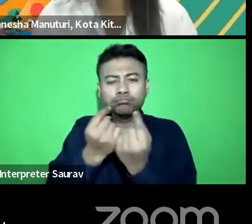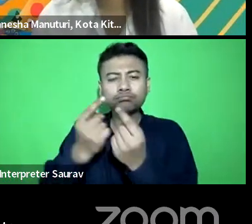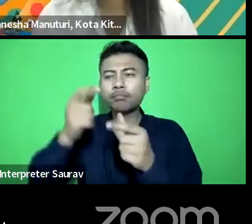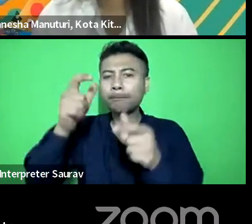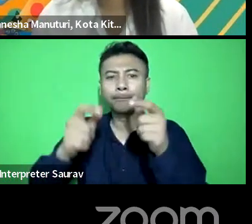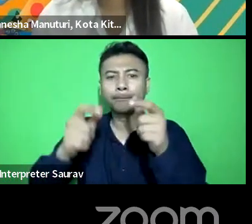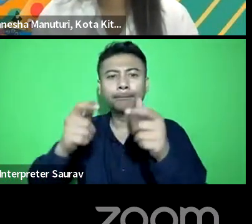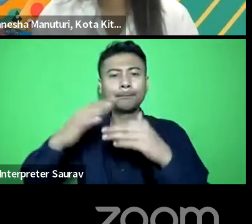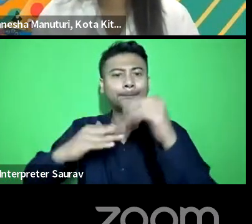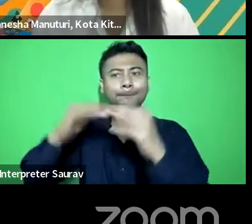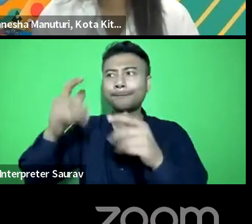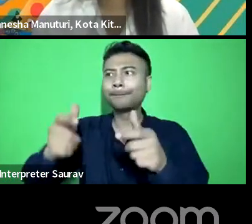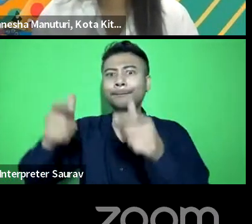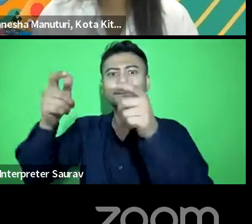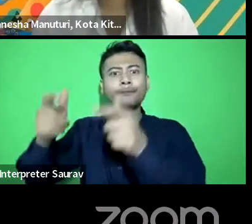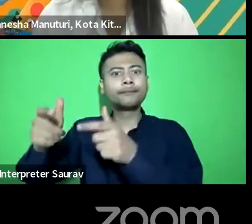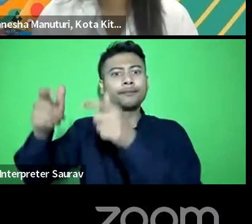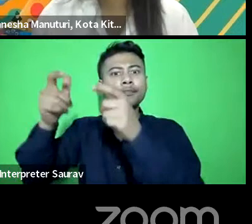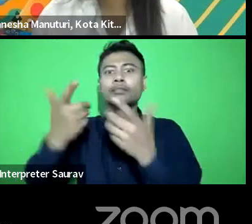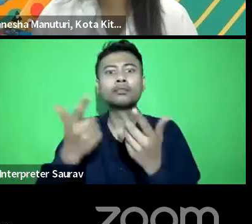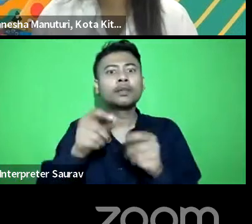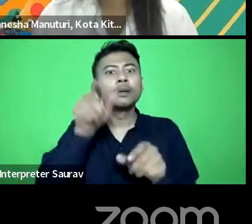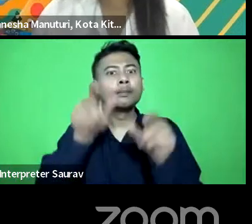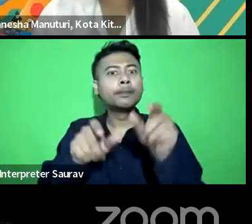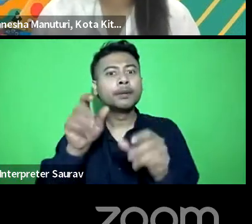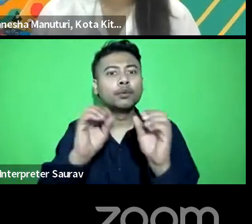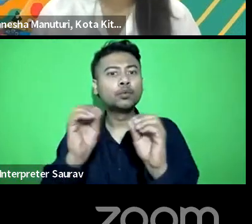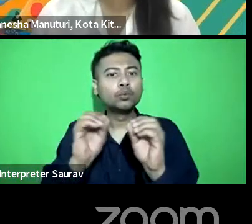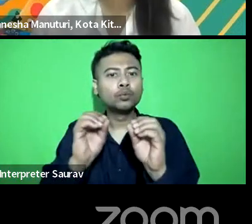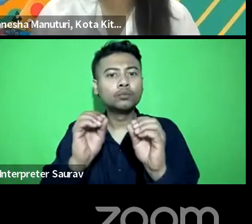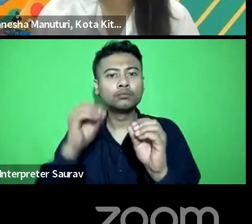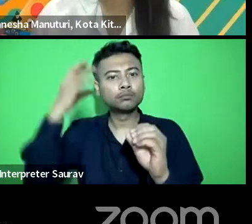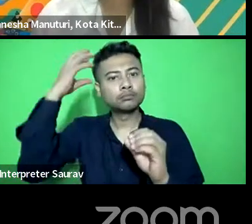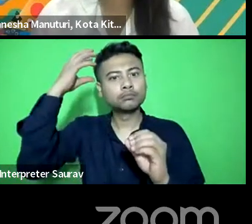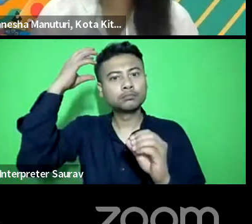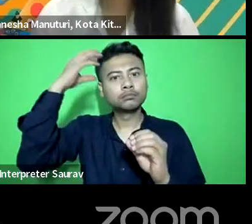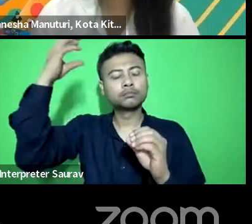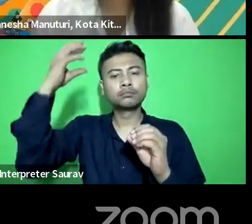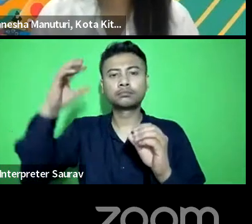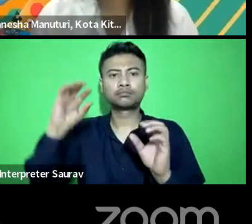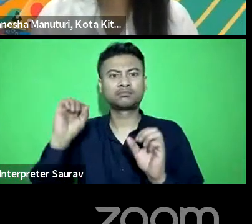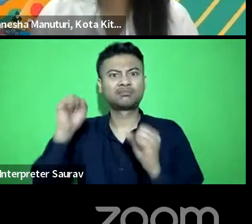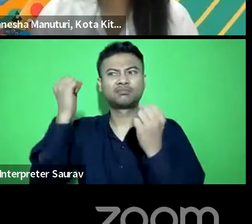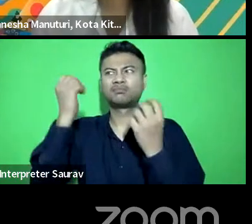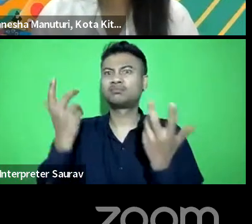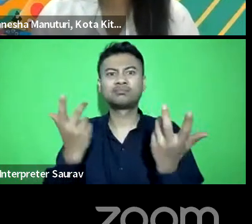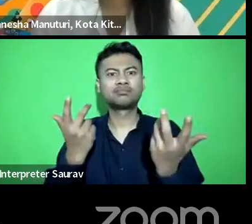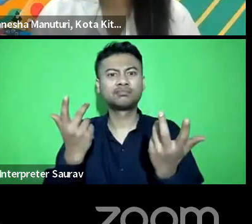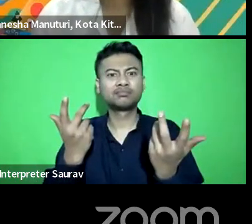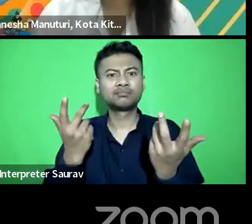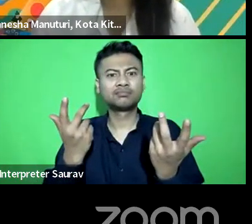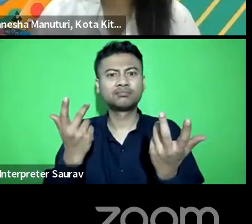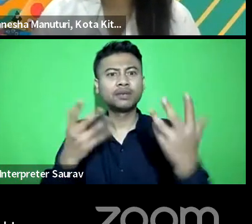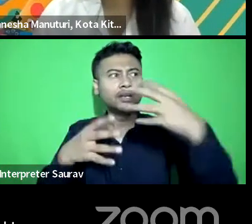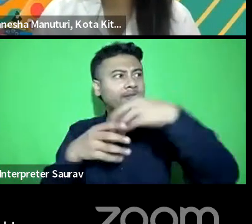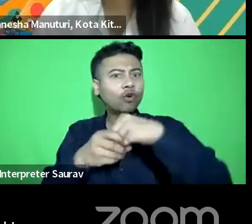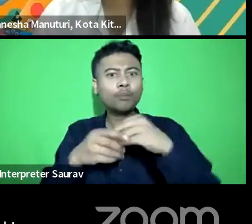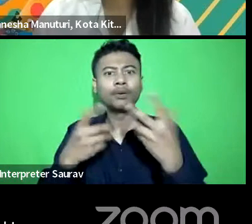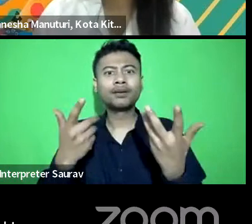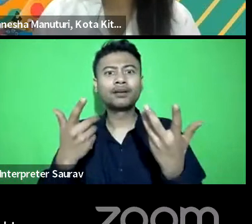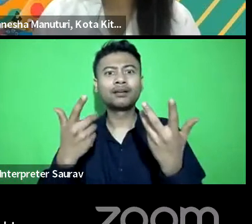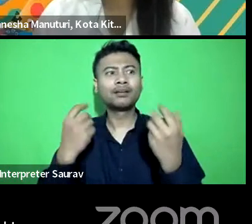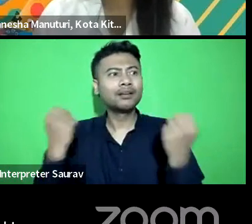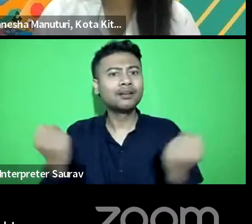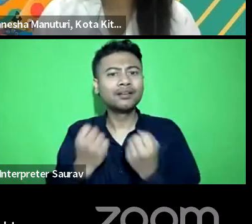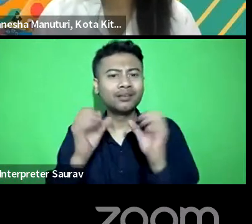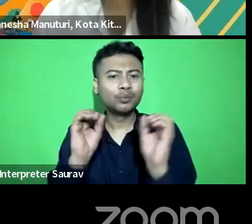other mechanisms that doesn't rely on the age-old way of stakeholder involvement, etc. I don't have the